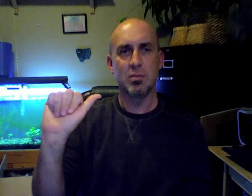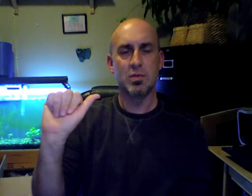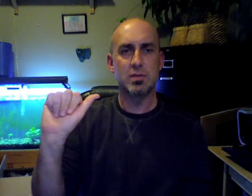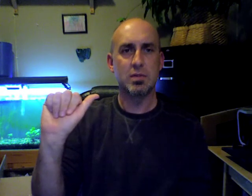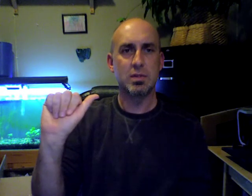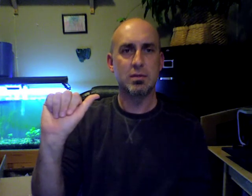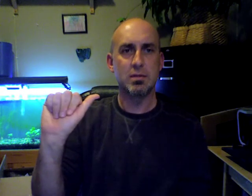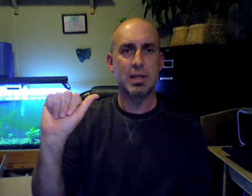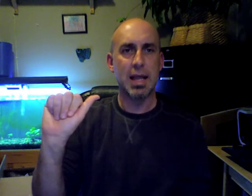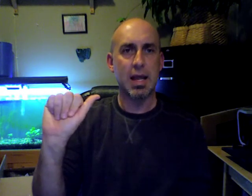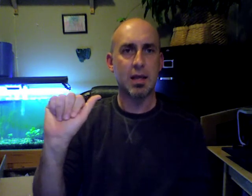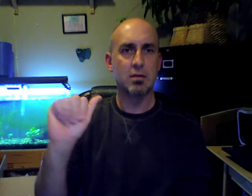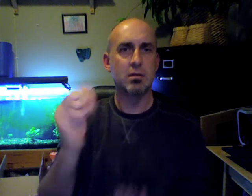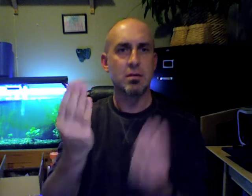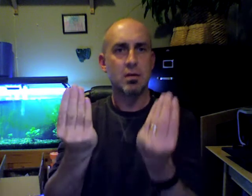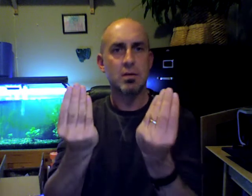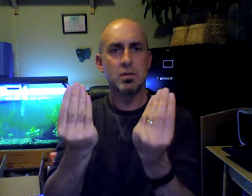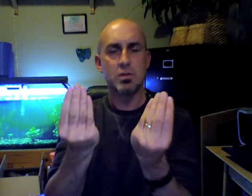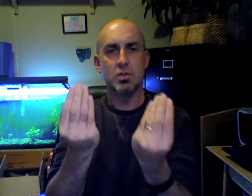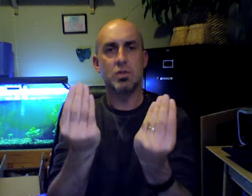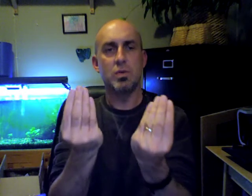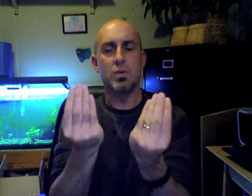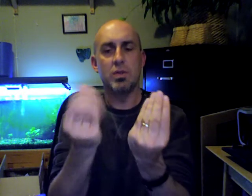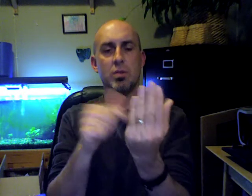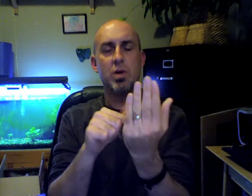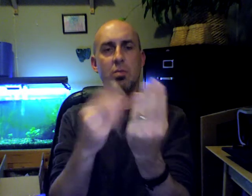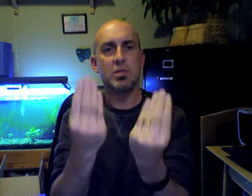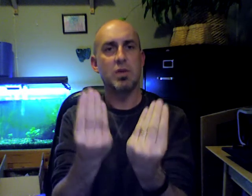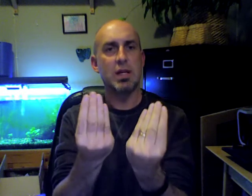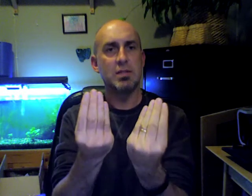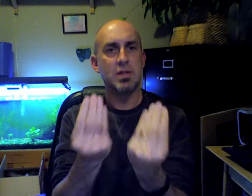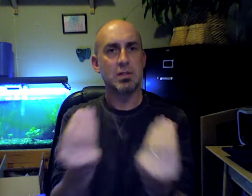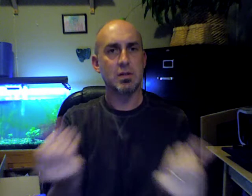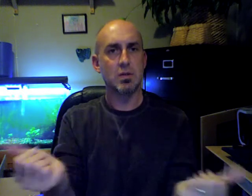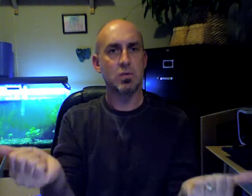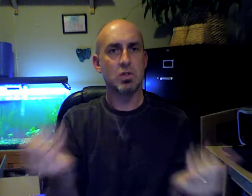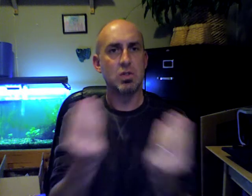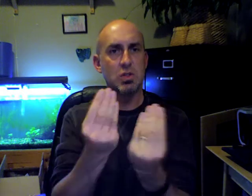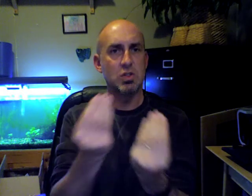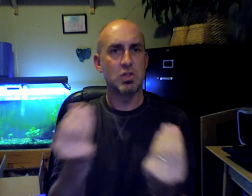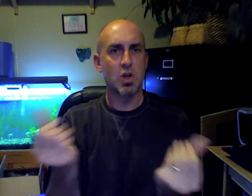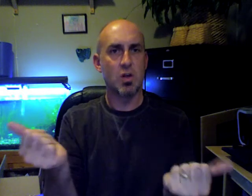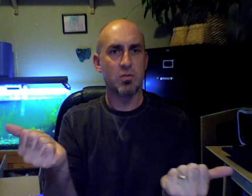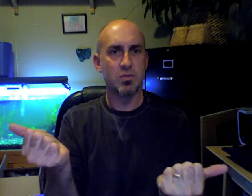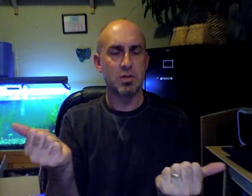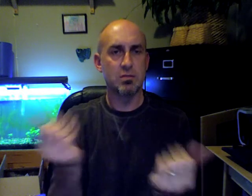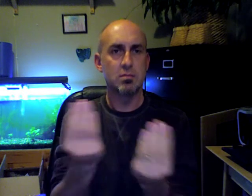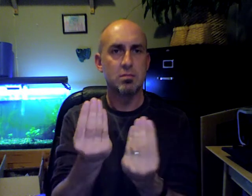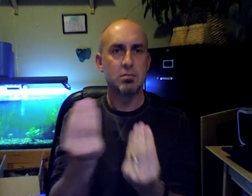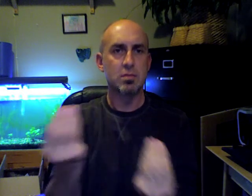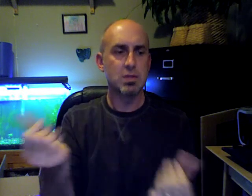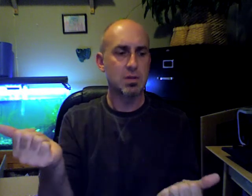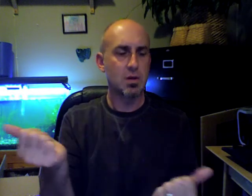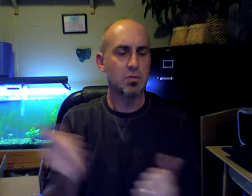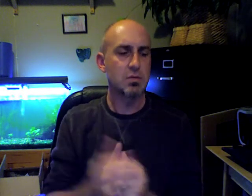moves to an A. So you just do it with the palms of your hands facing dissolved. Dissolved,